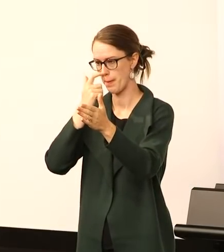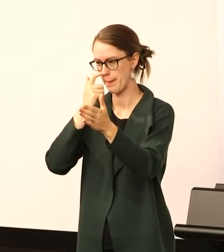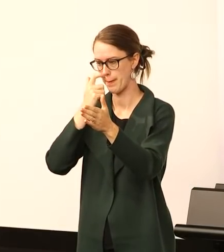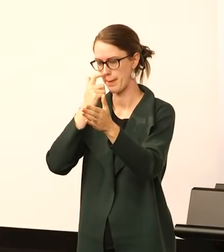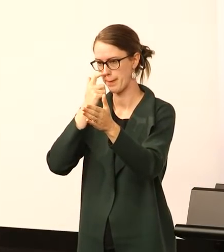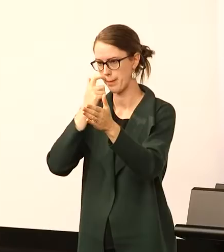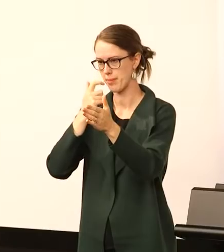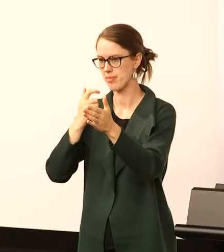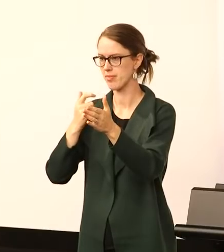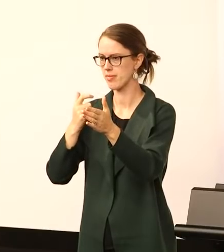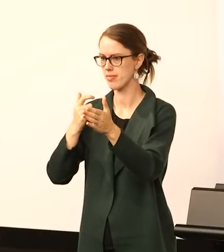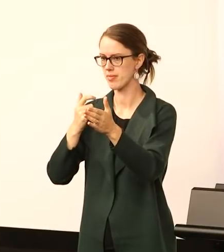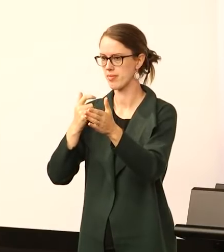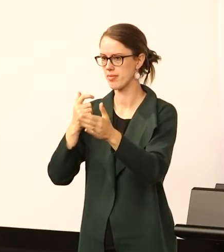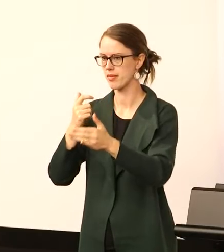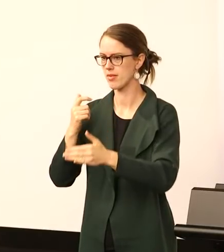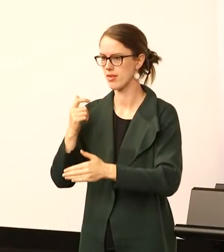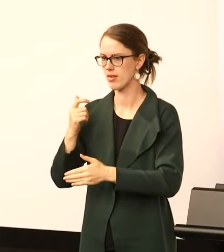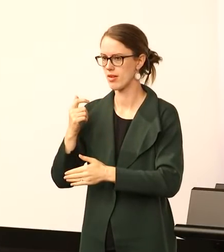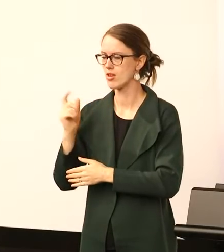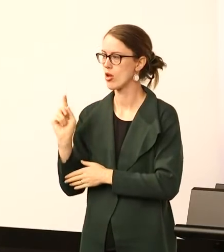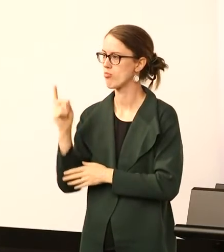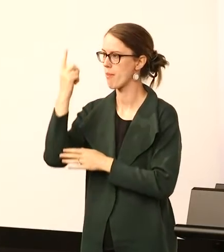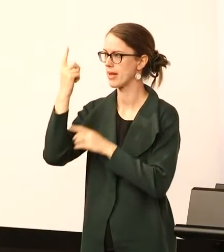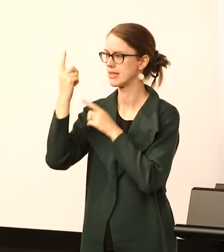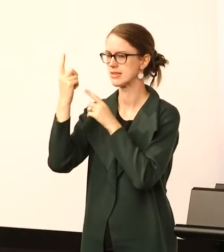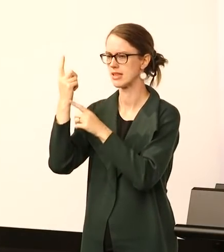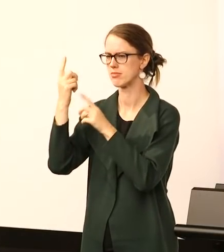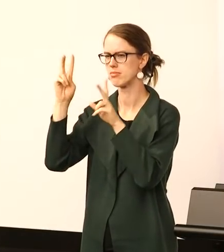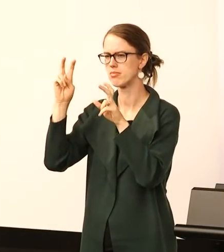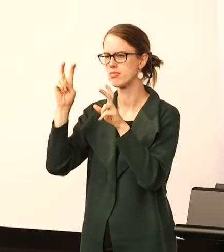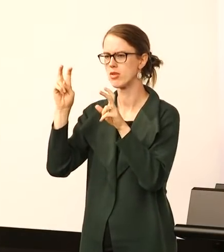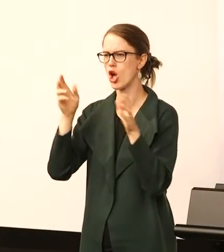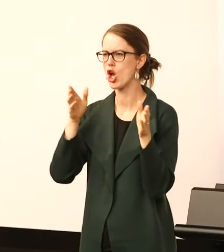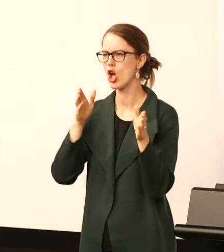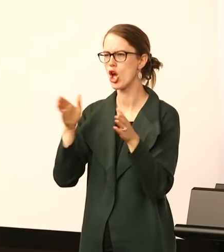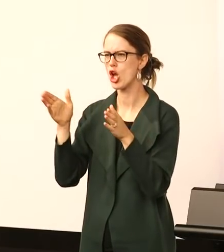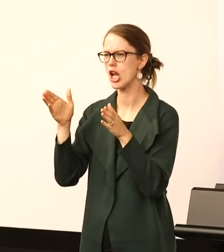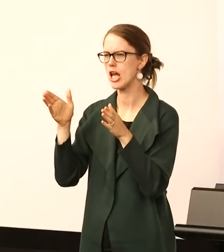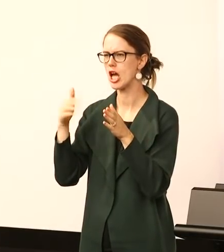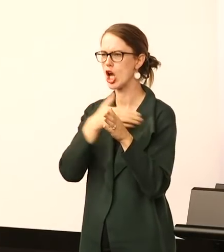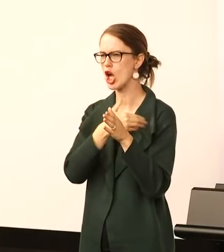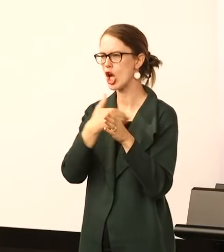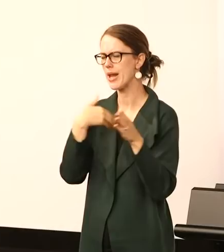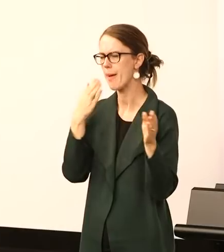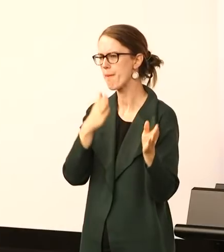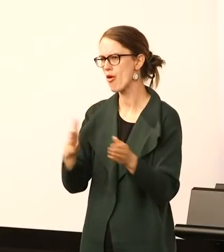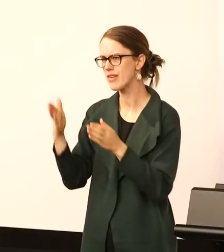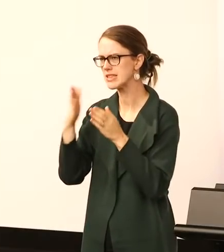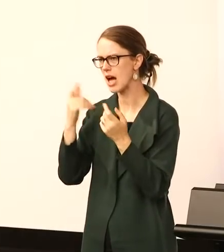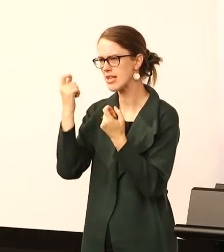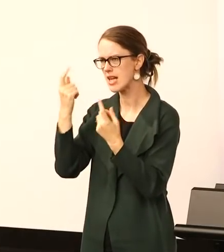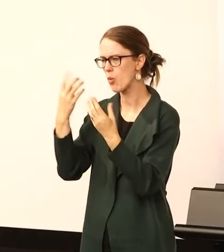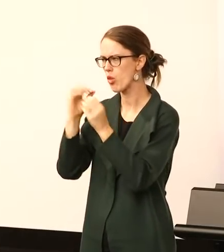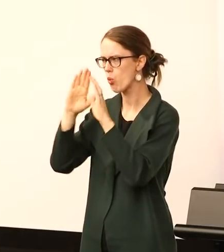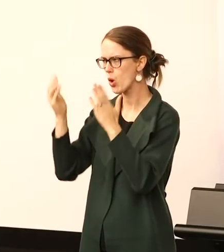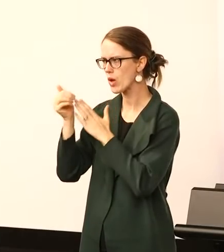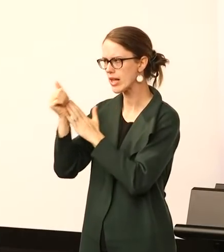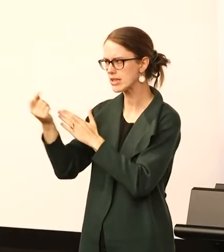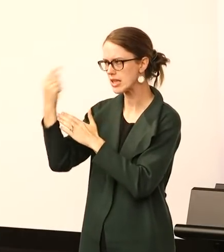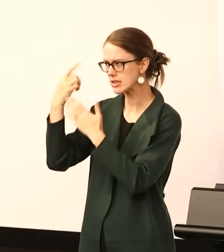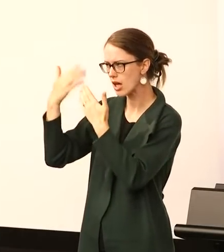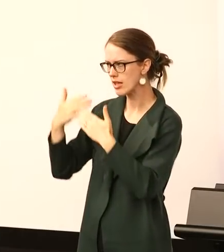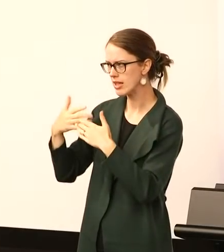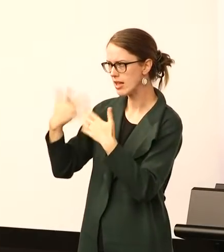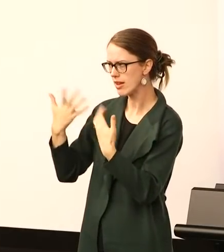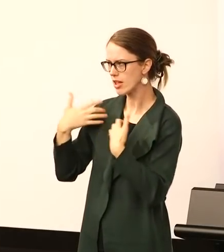Ministry of Health got from the Prime Minister around her Early Movers initiative with world leaders last night, whether anything of interest came out